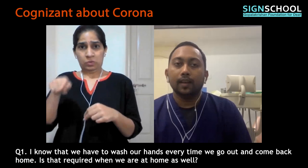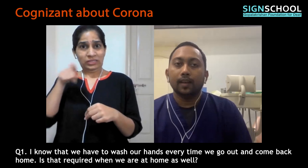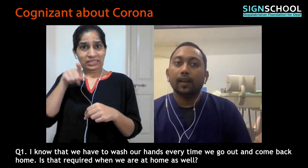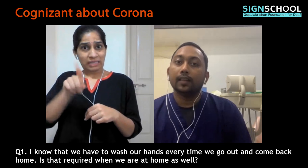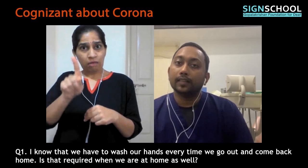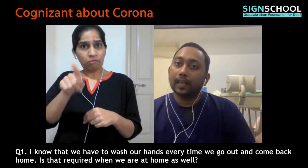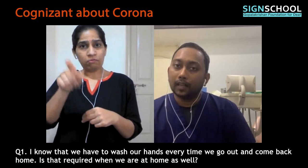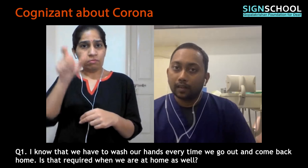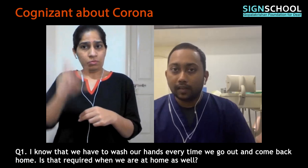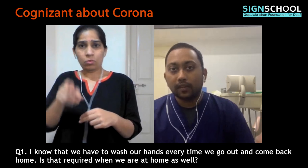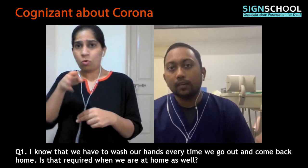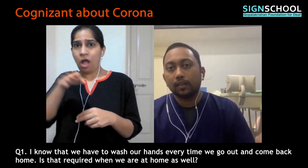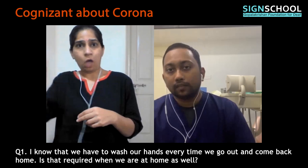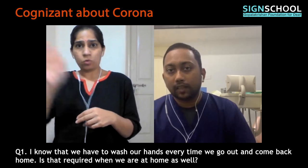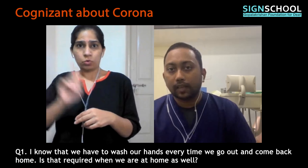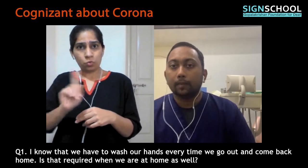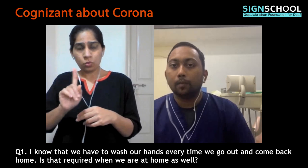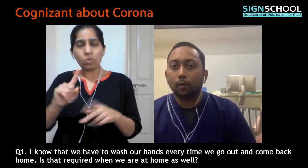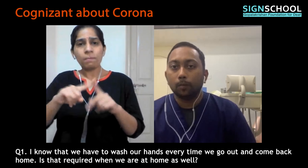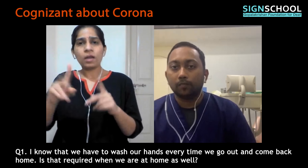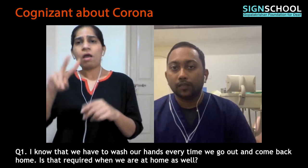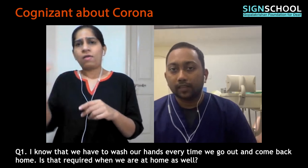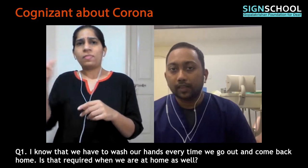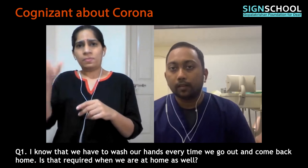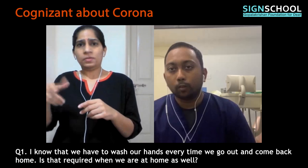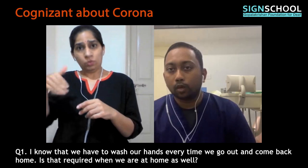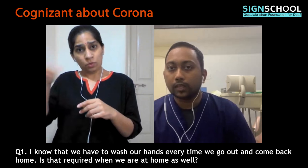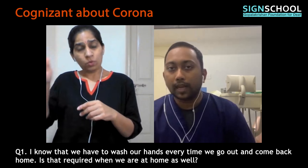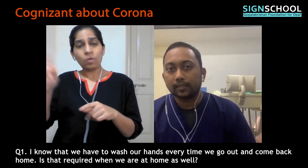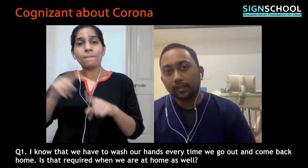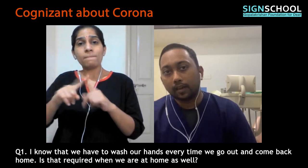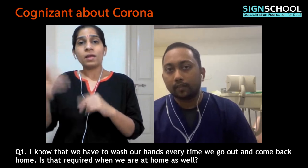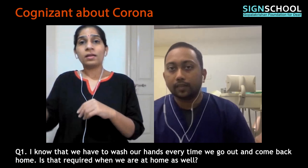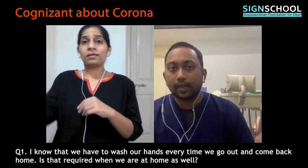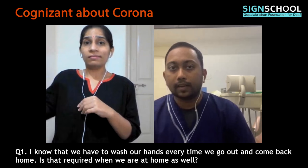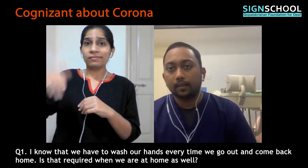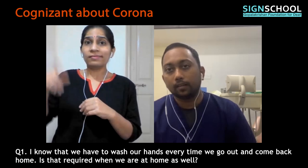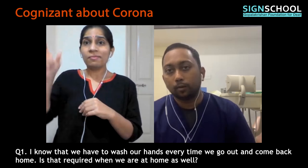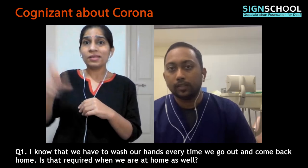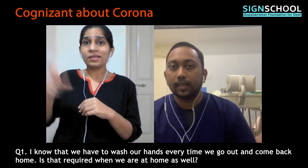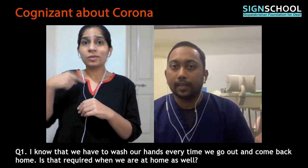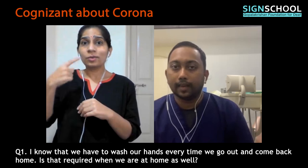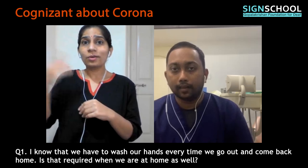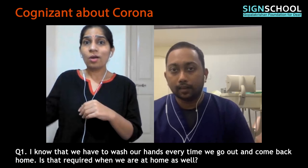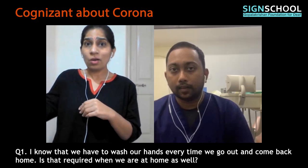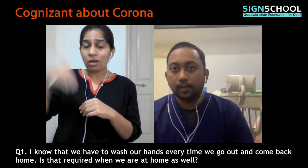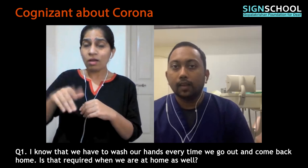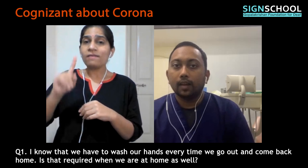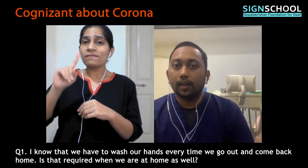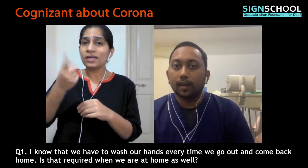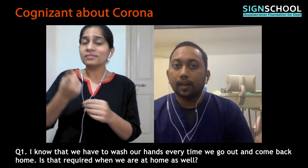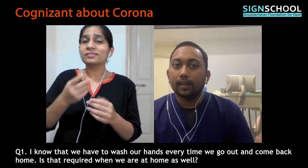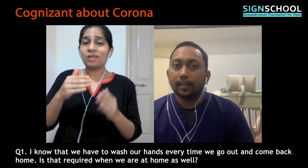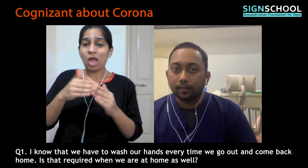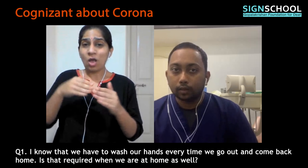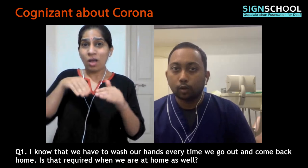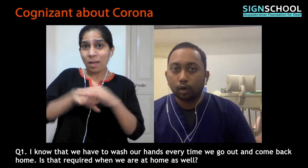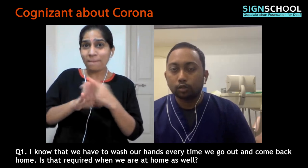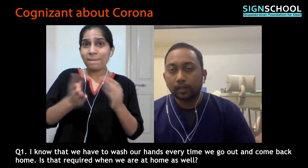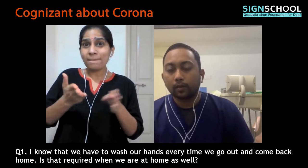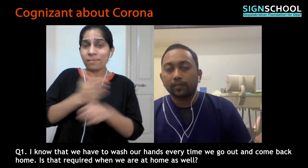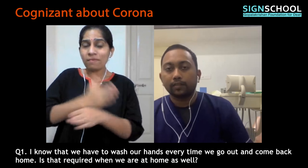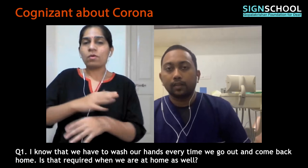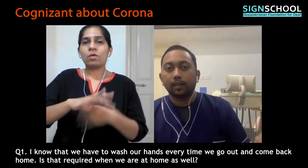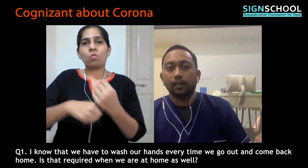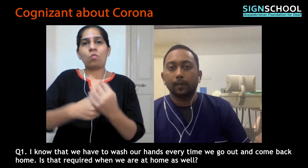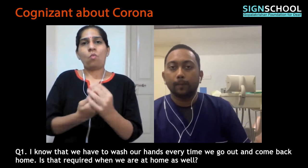it. They, even if they come home, when they wash hands and after that only they enter, even though